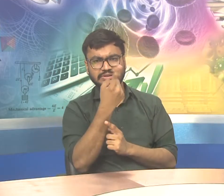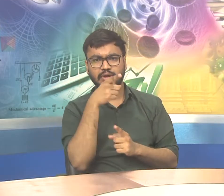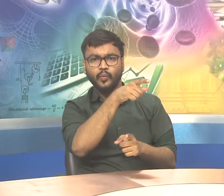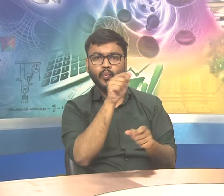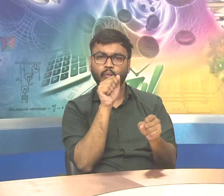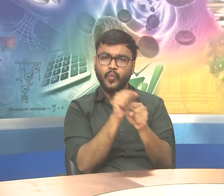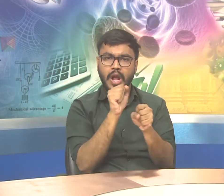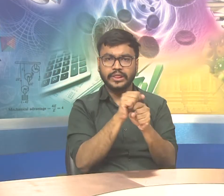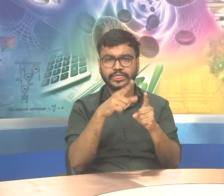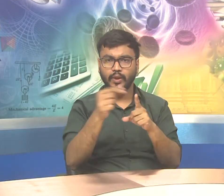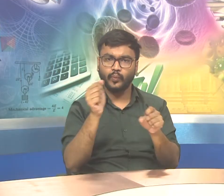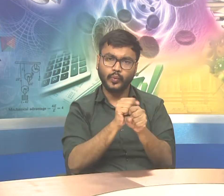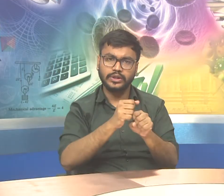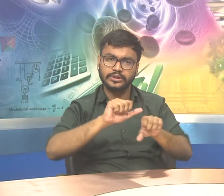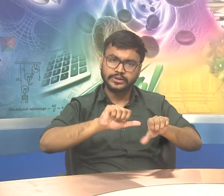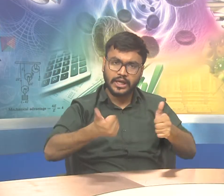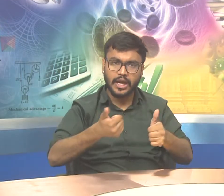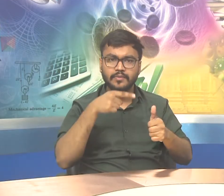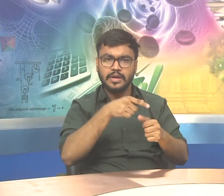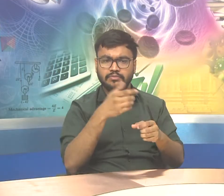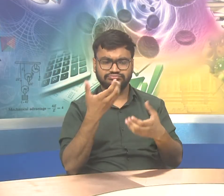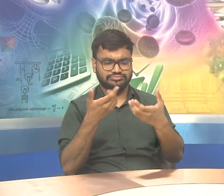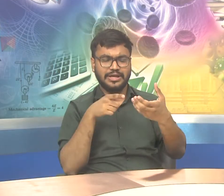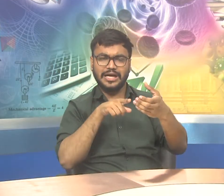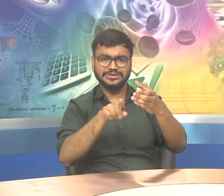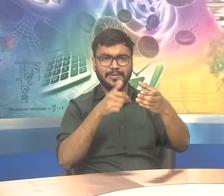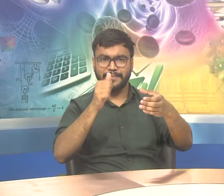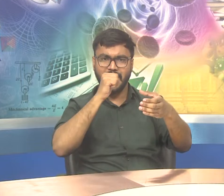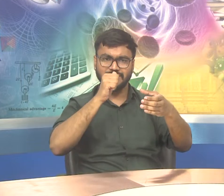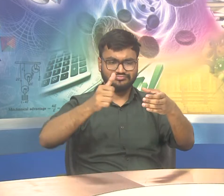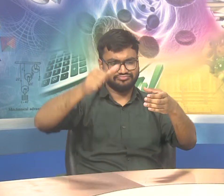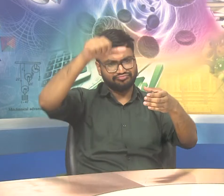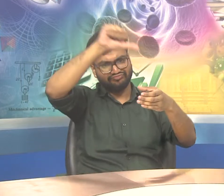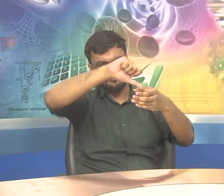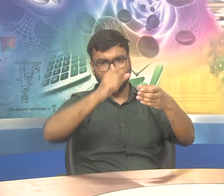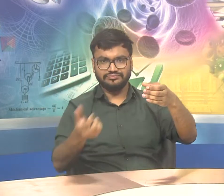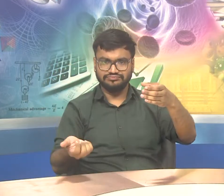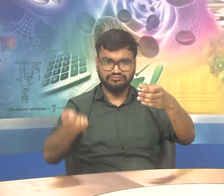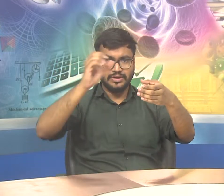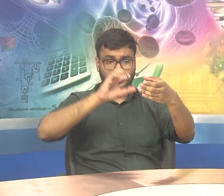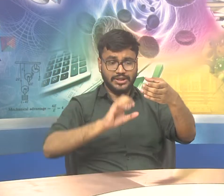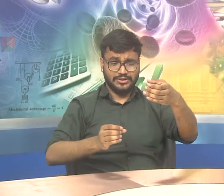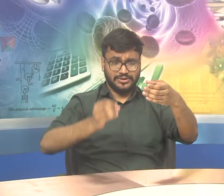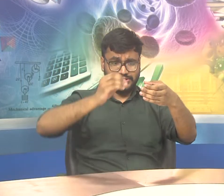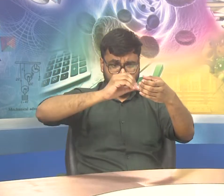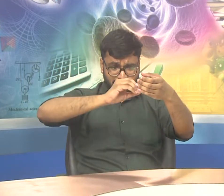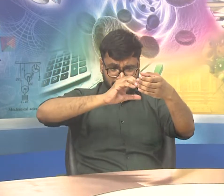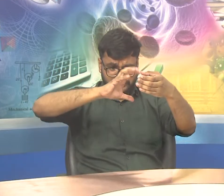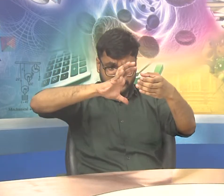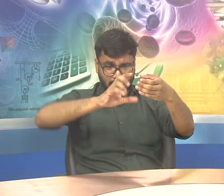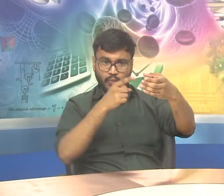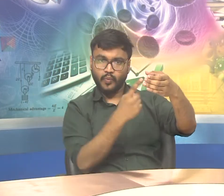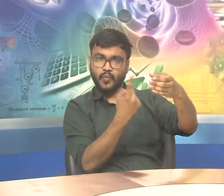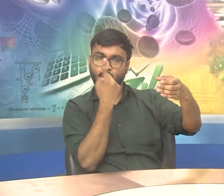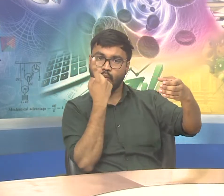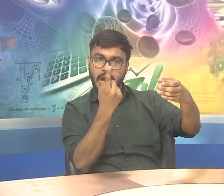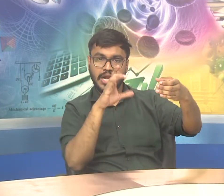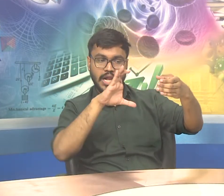Do you know about 1 joule of work is done when you lift a glass of water from the